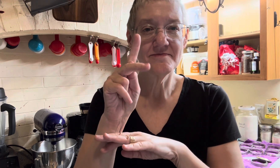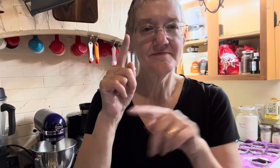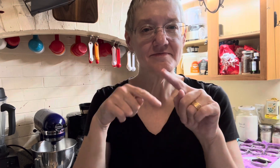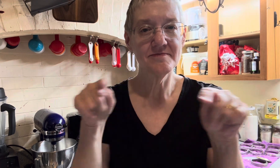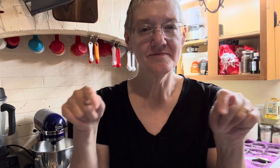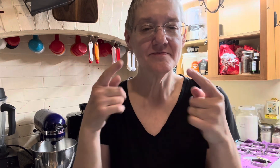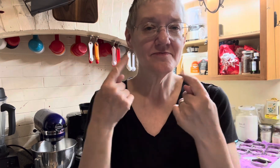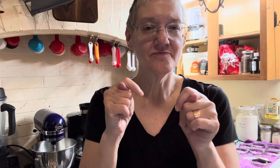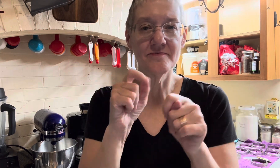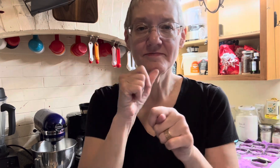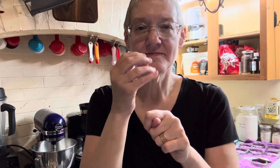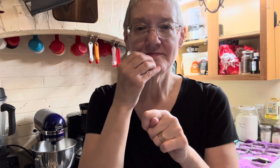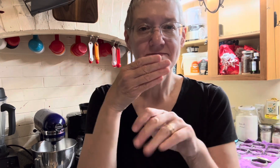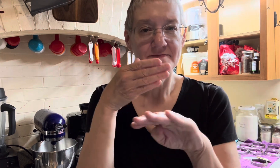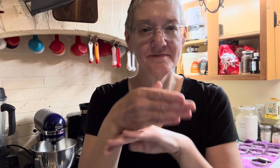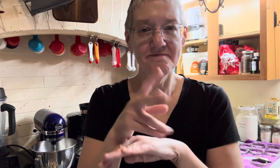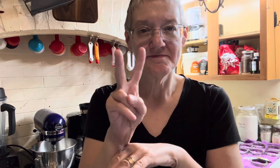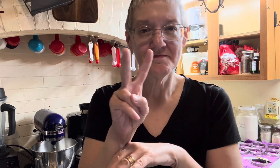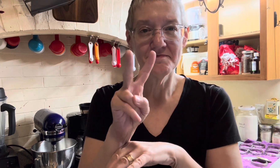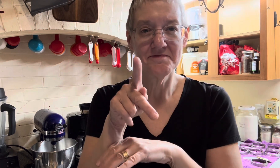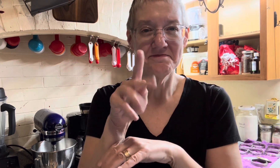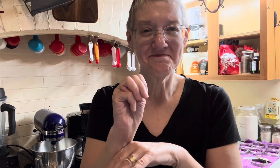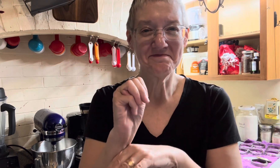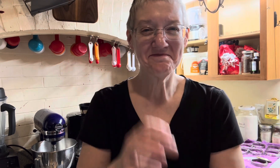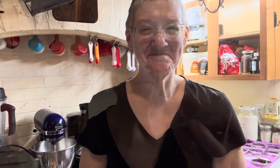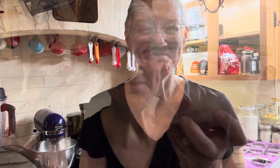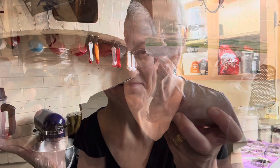I try not to have my afternoon snack after 2 p.m.